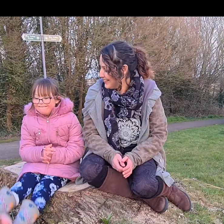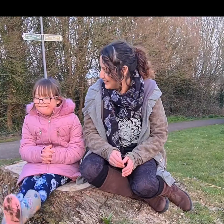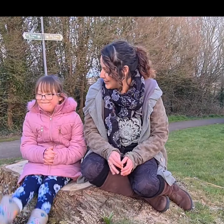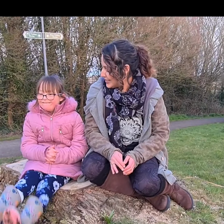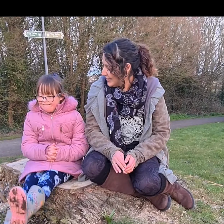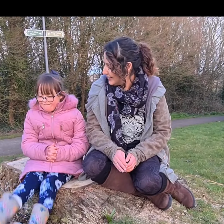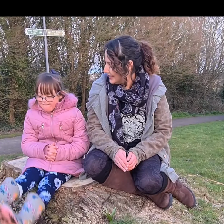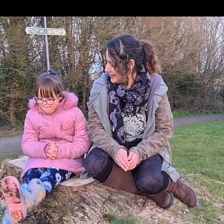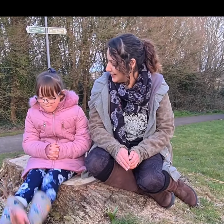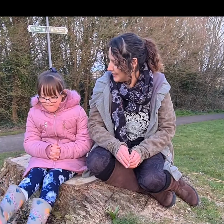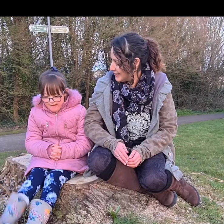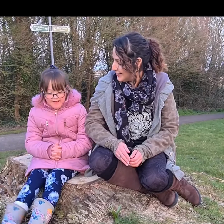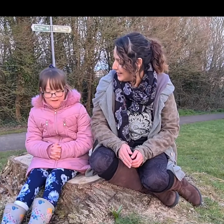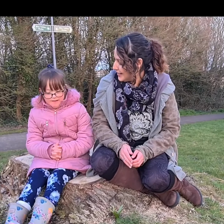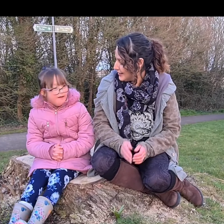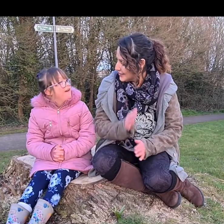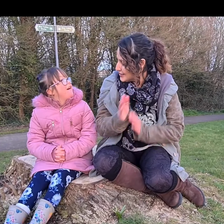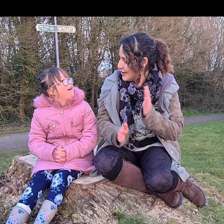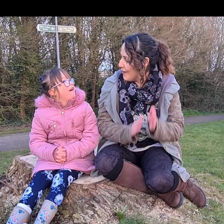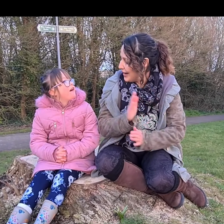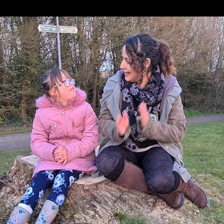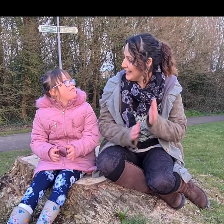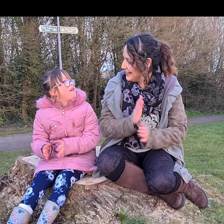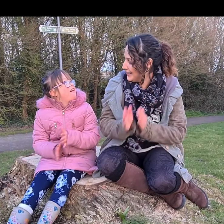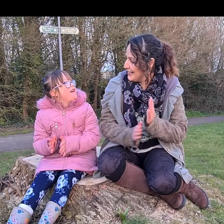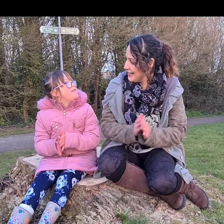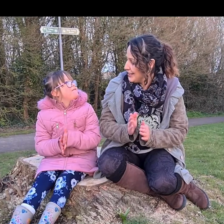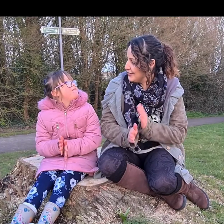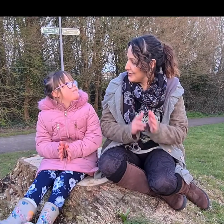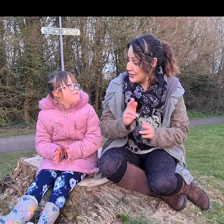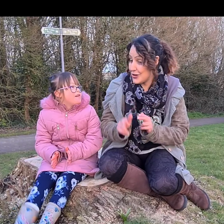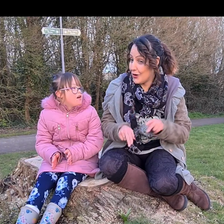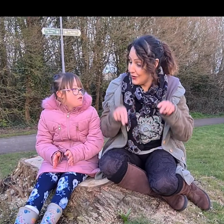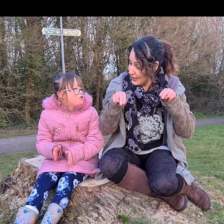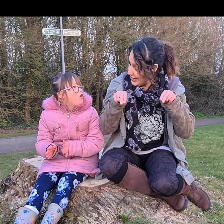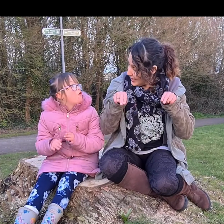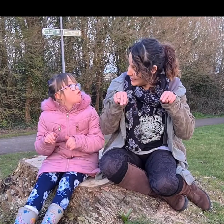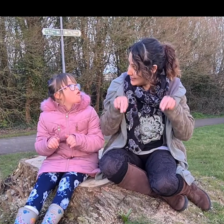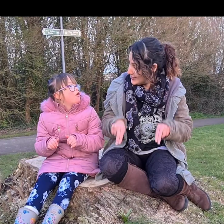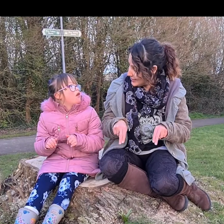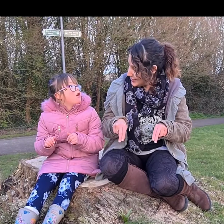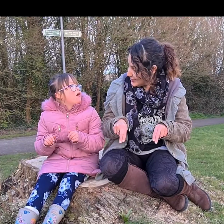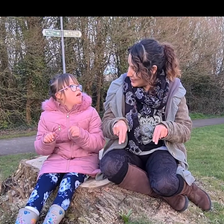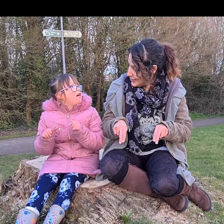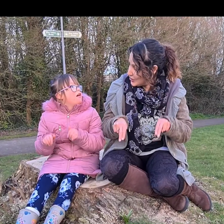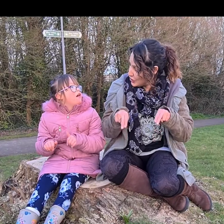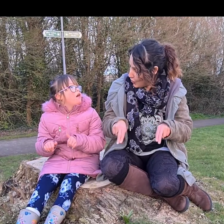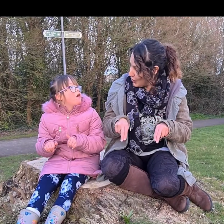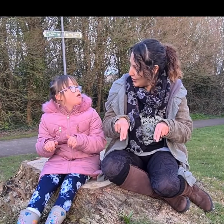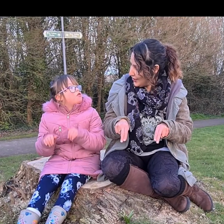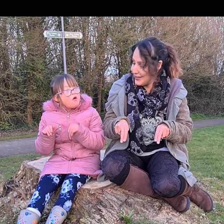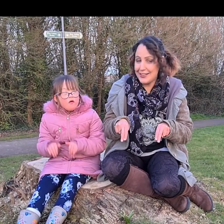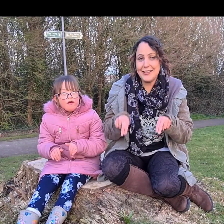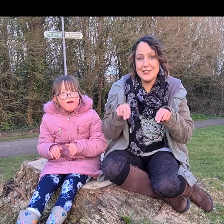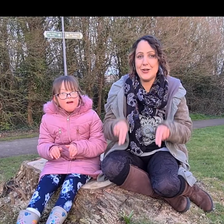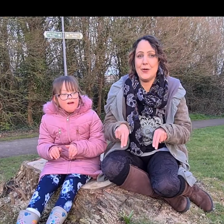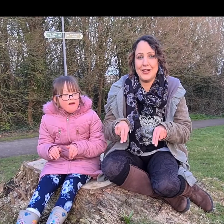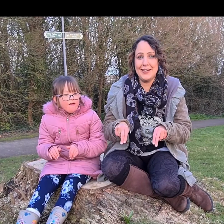Ready? Ready? Yeah. Sign. Sign. The dog is. Dog. Dog. Dog.